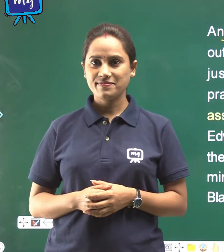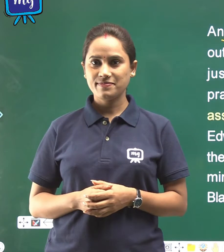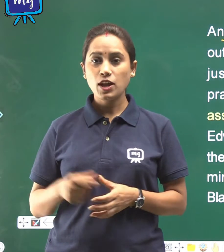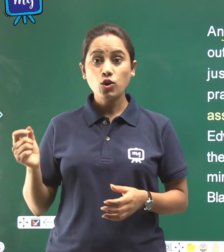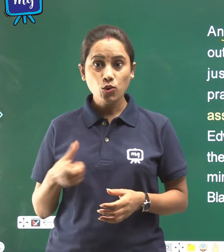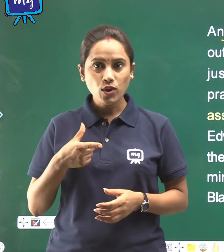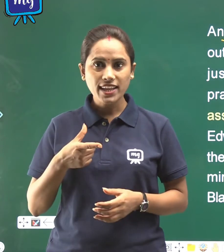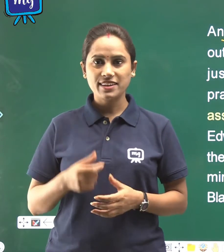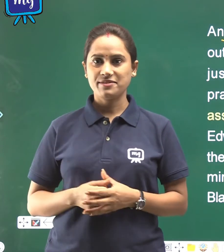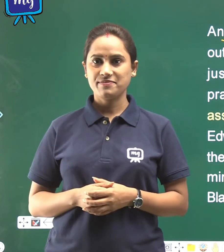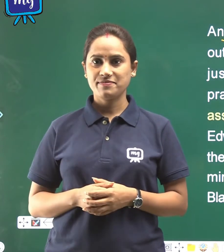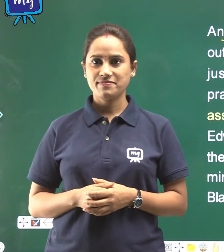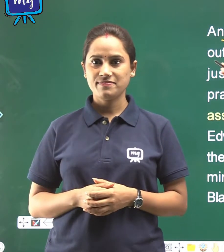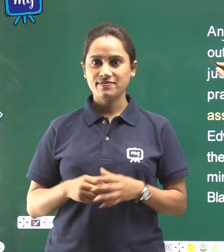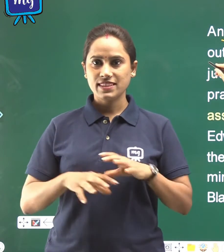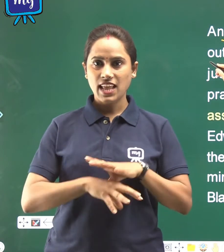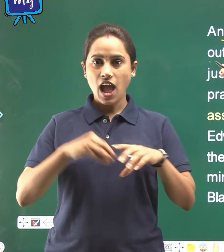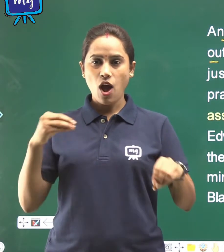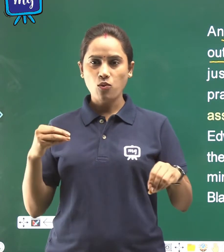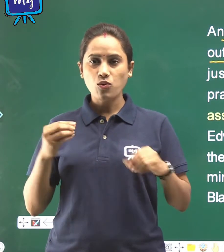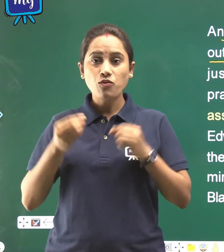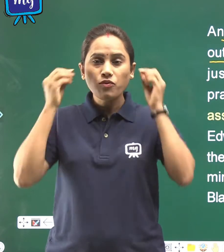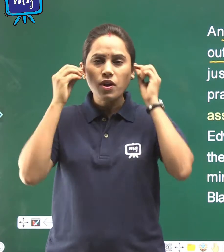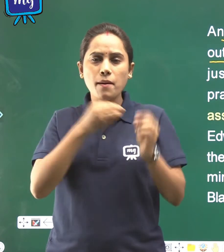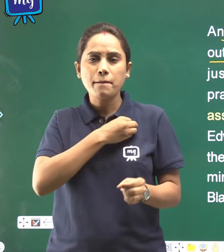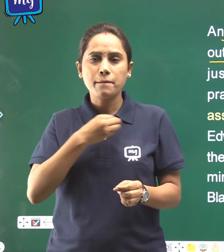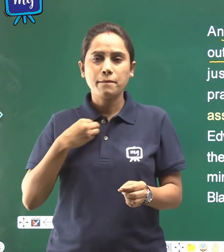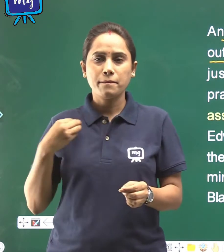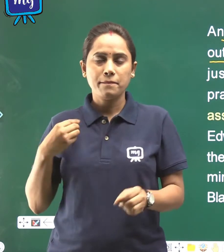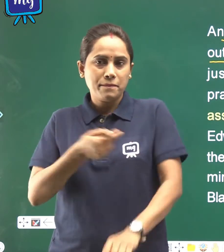newly out of medical school,